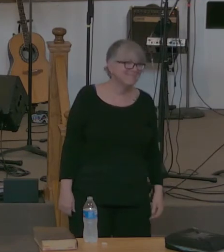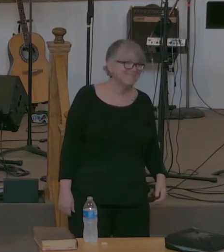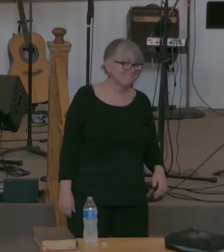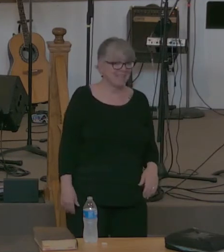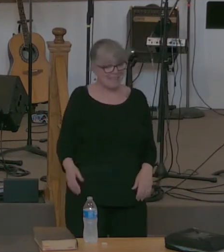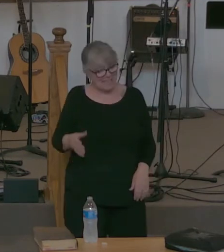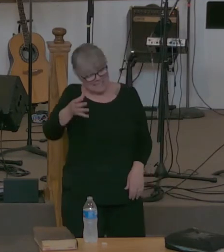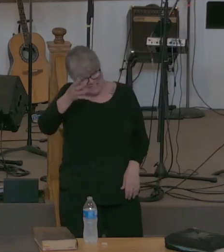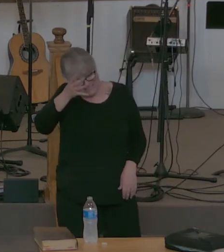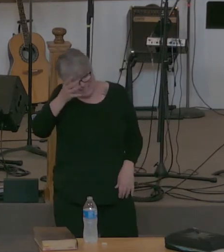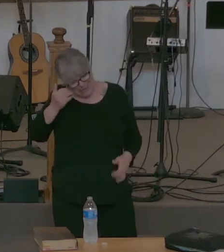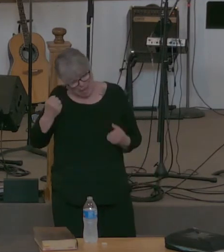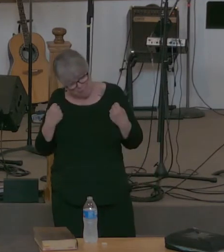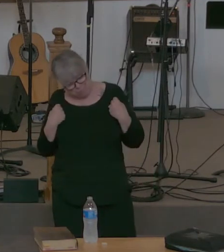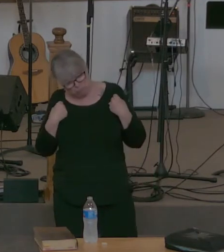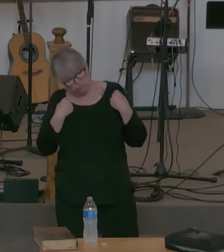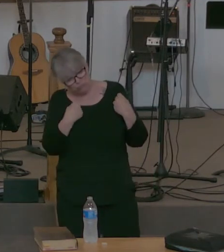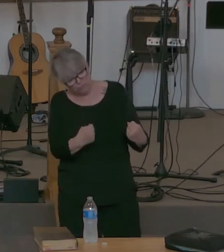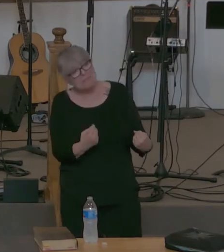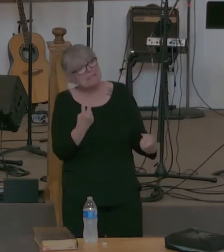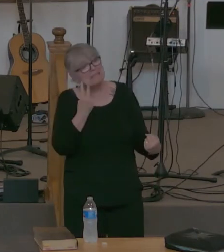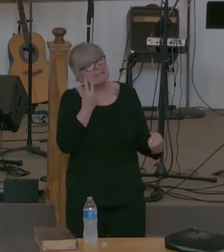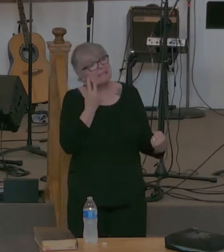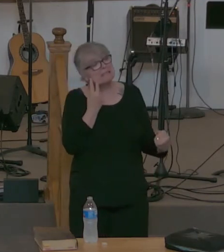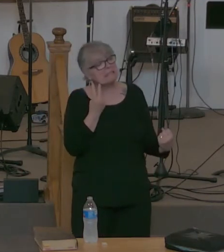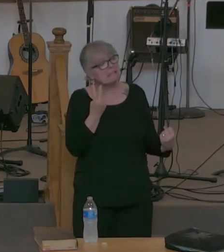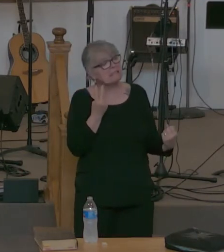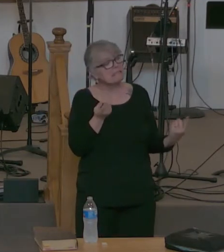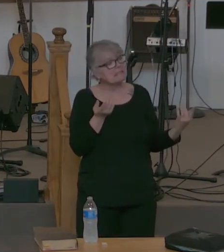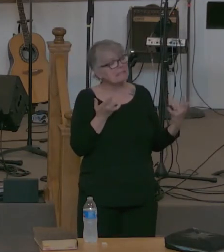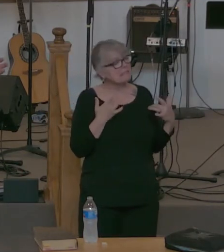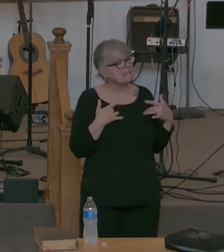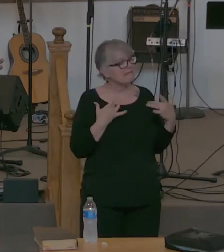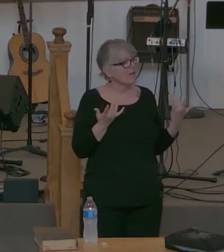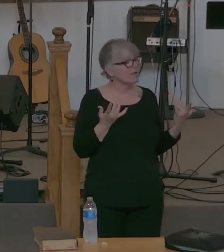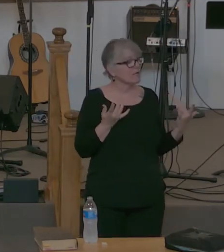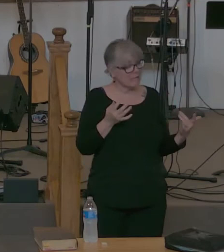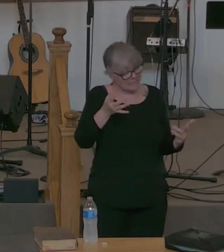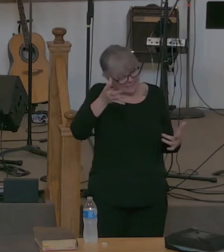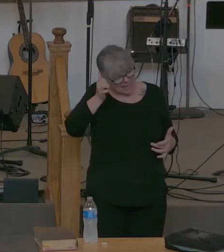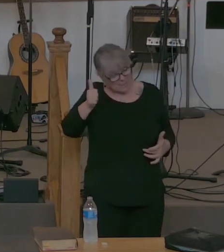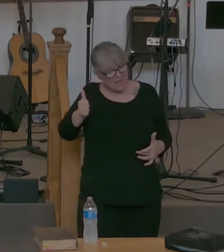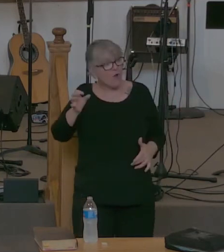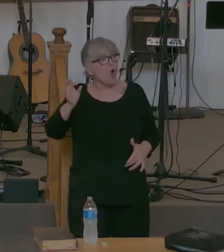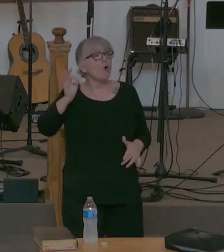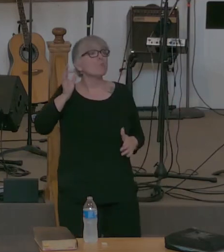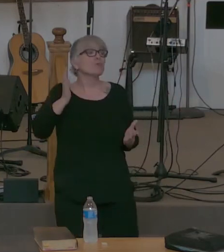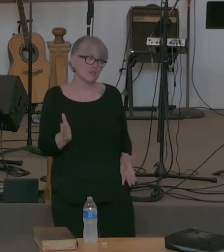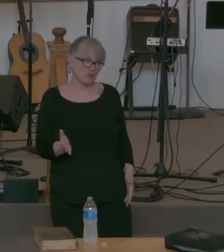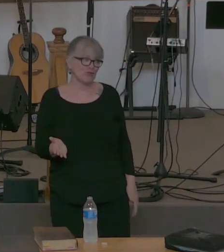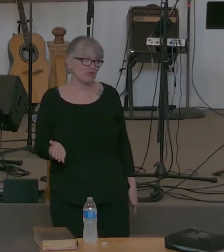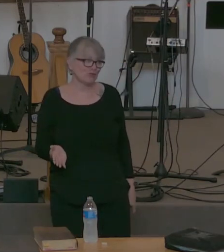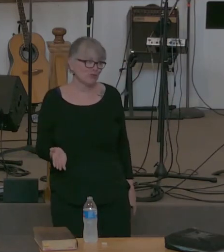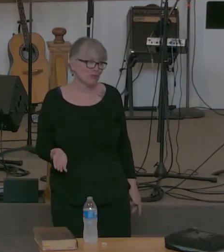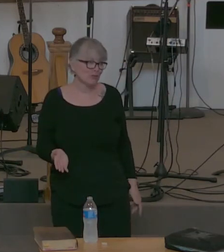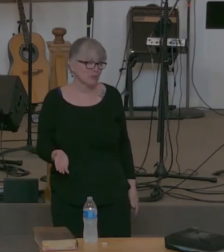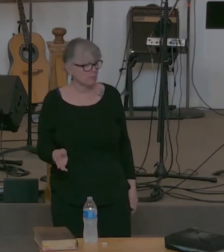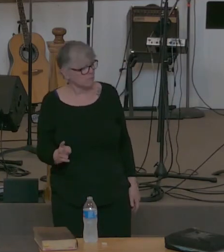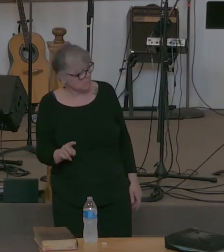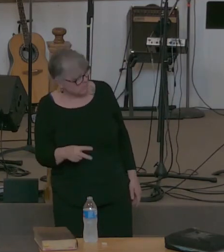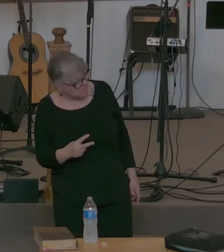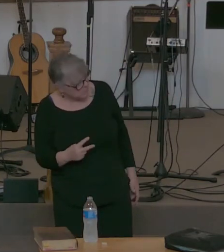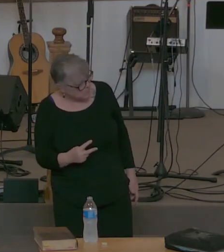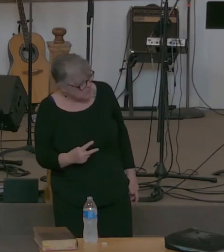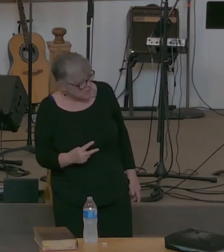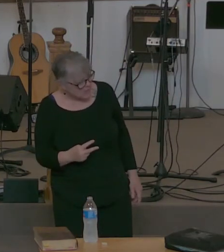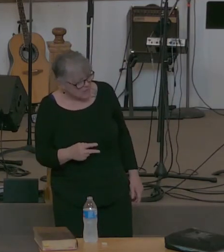And his dad pulls up and sees this whole situation going on. And his dad was a preacher. And he's like, God, I can't